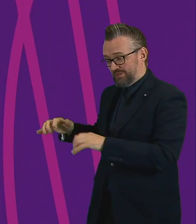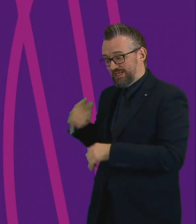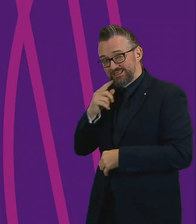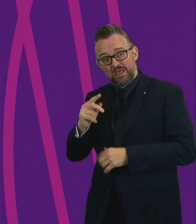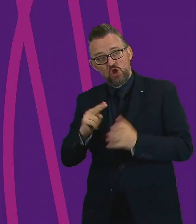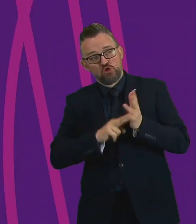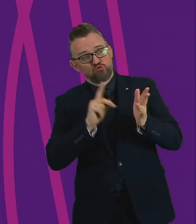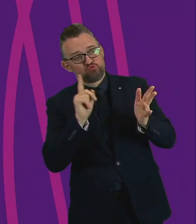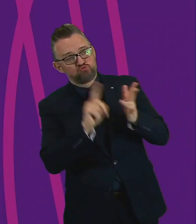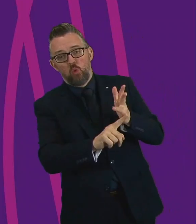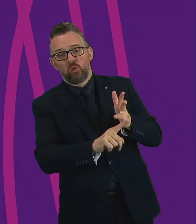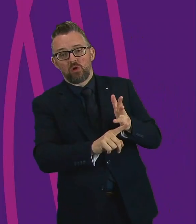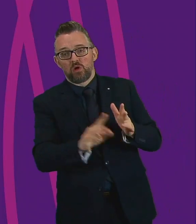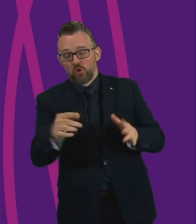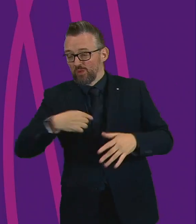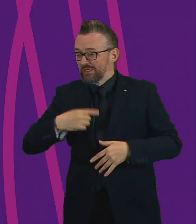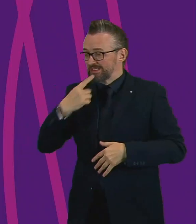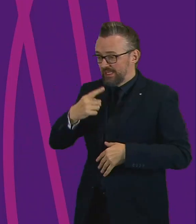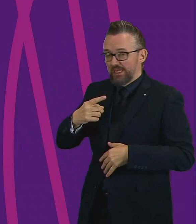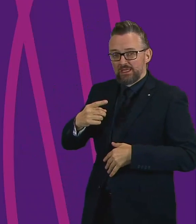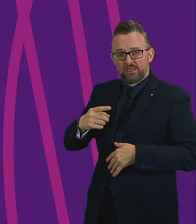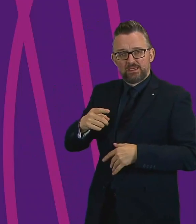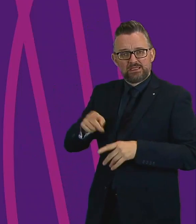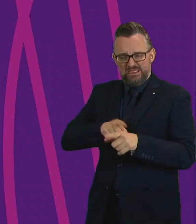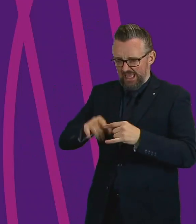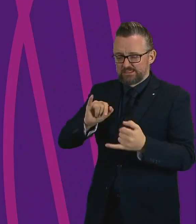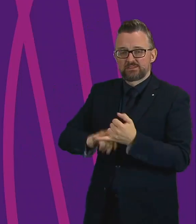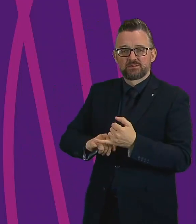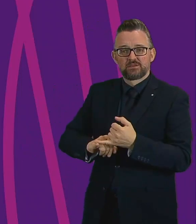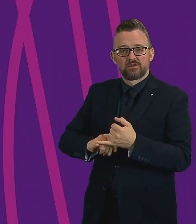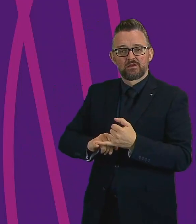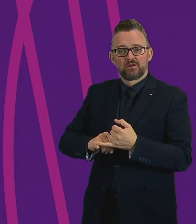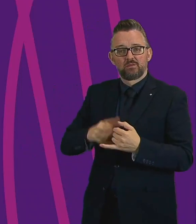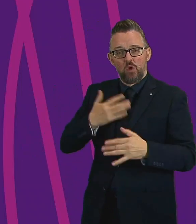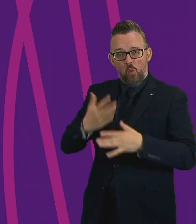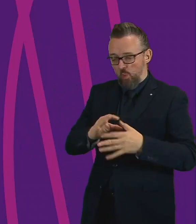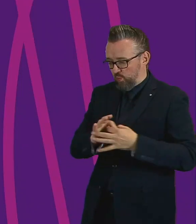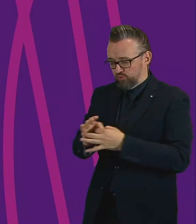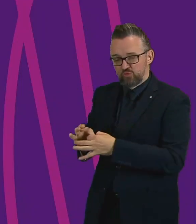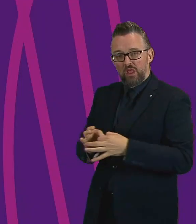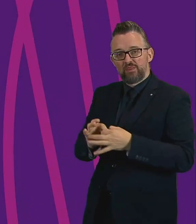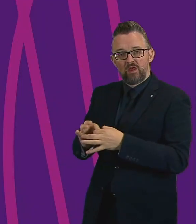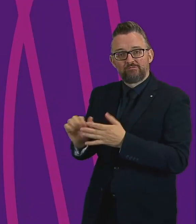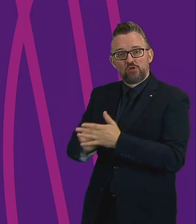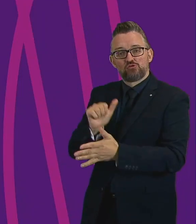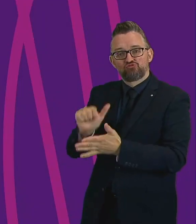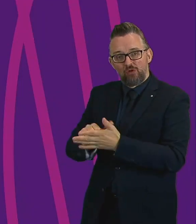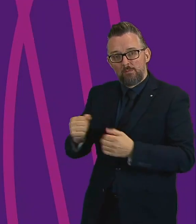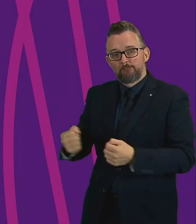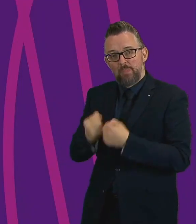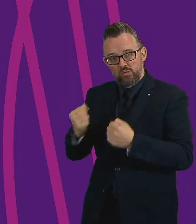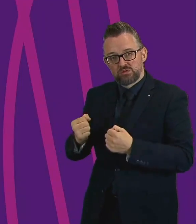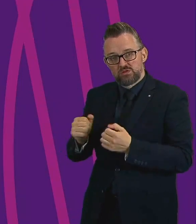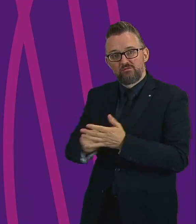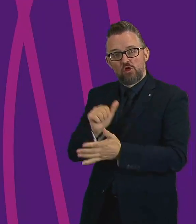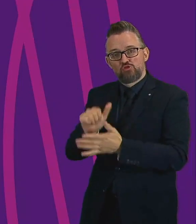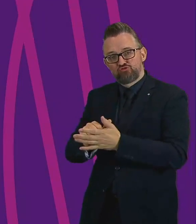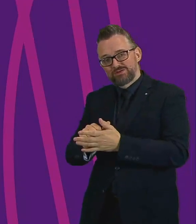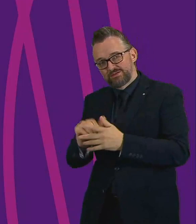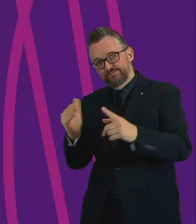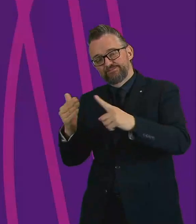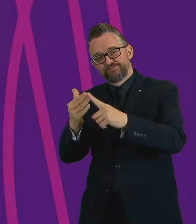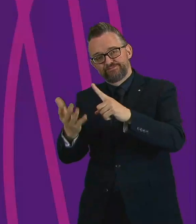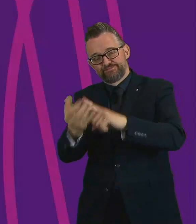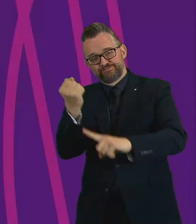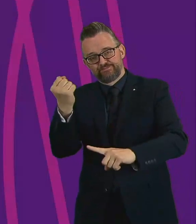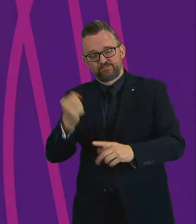no, that we say yes and work together for the right powers, for the right purpose. Thank you very much,